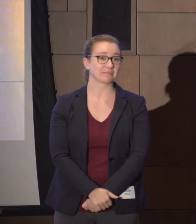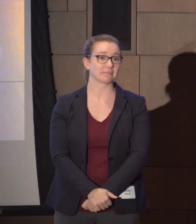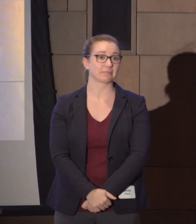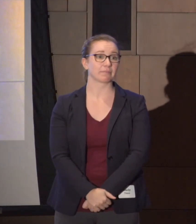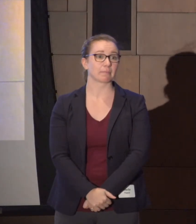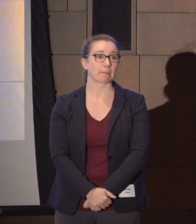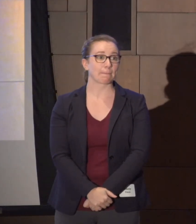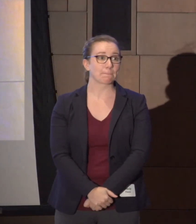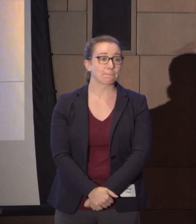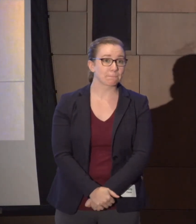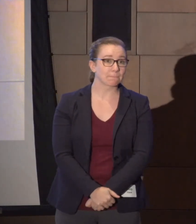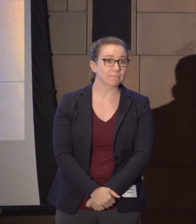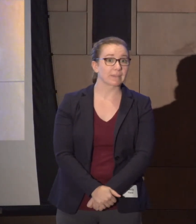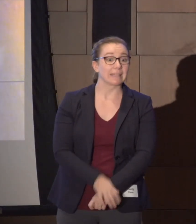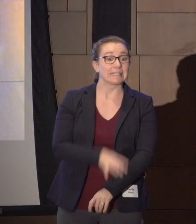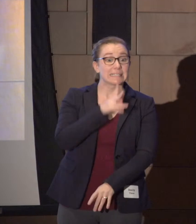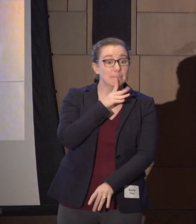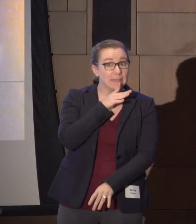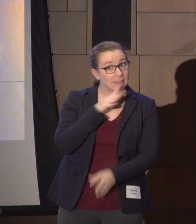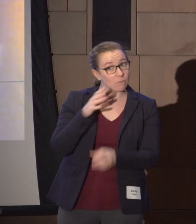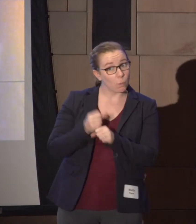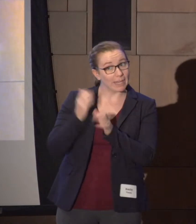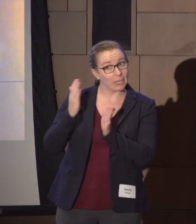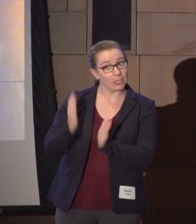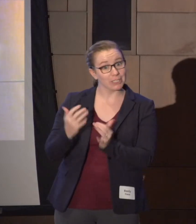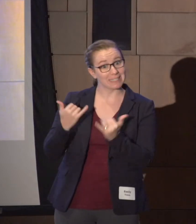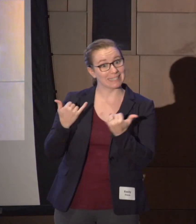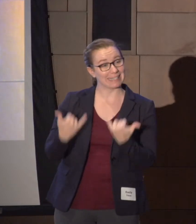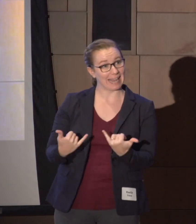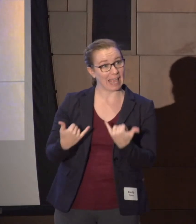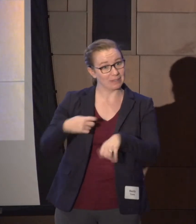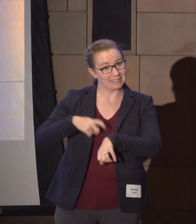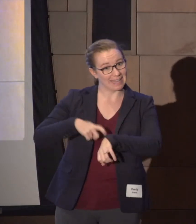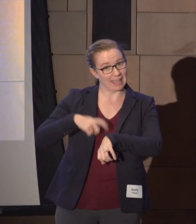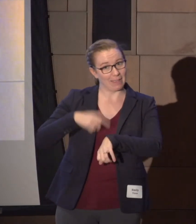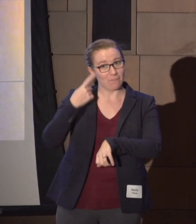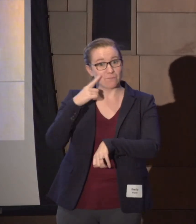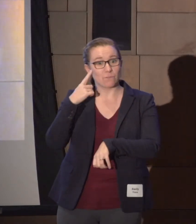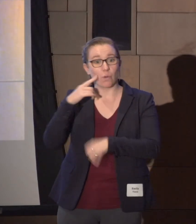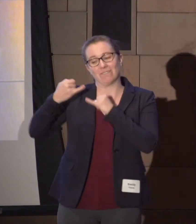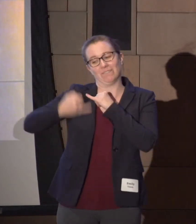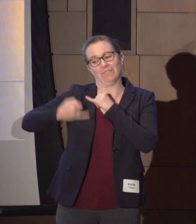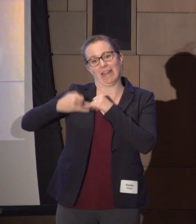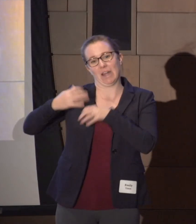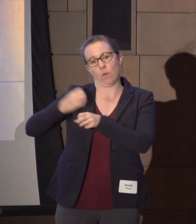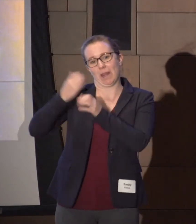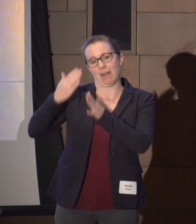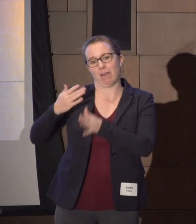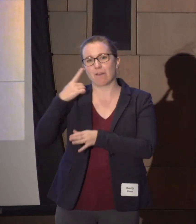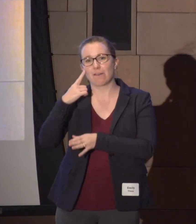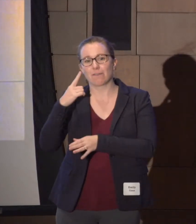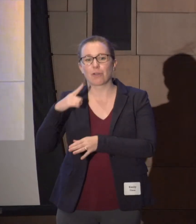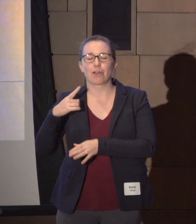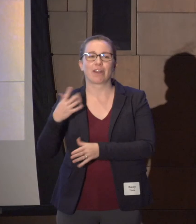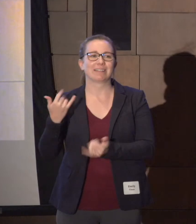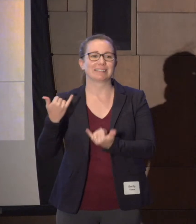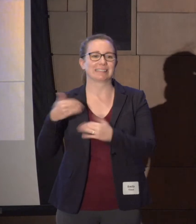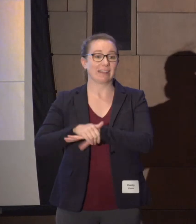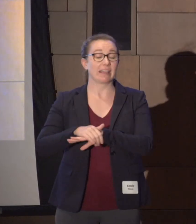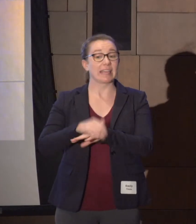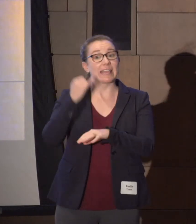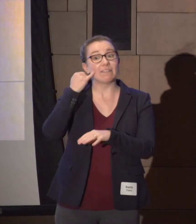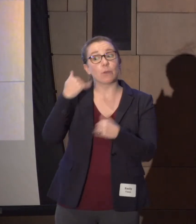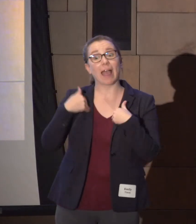And now, speaking of winners, now is the time for our final winner of the evening. For those of you with